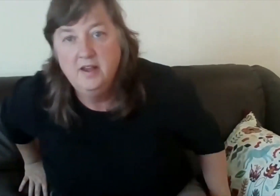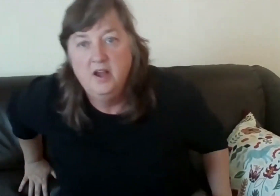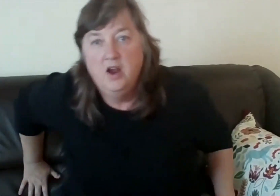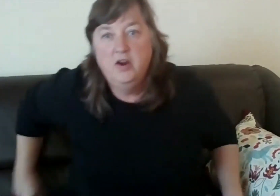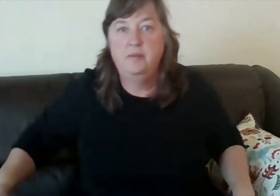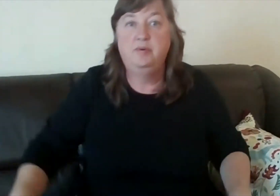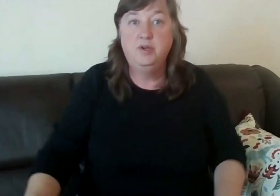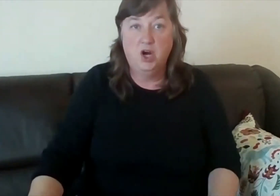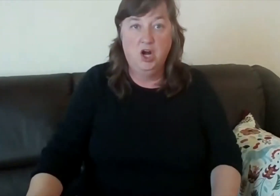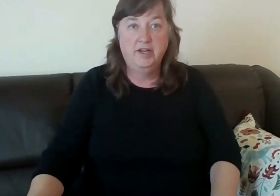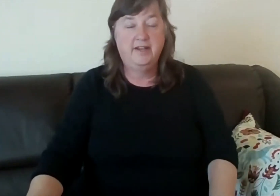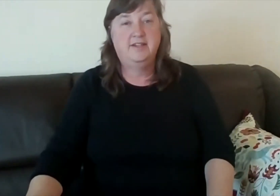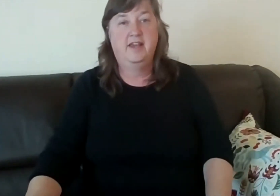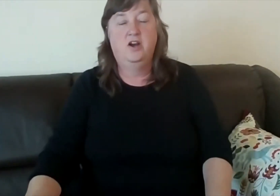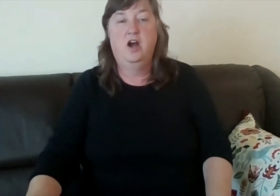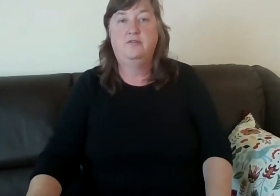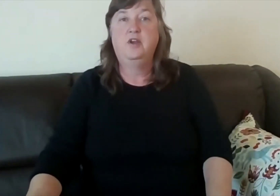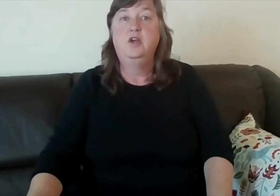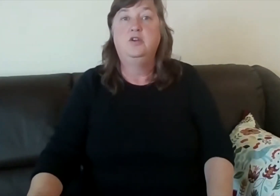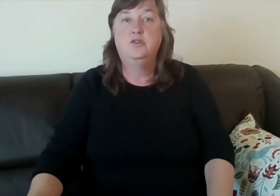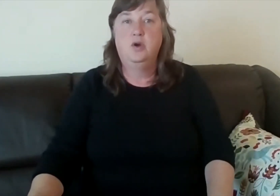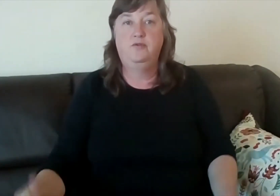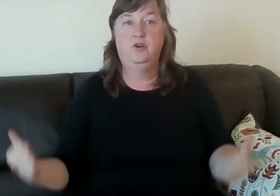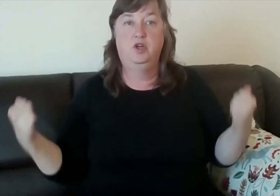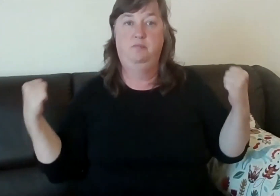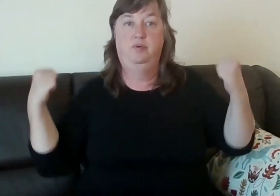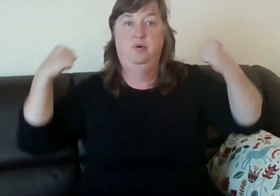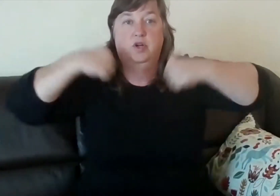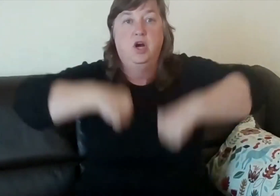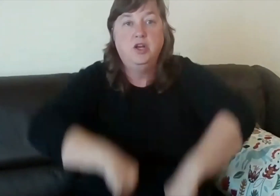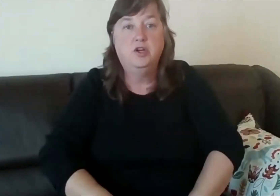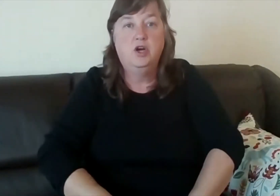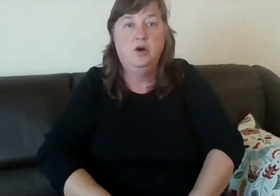All right, put on and take off. So if you're gonna put on your coat,